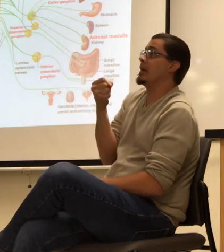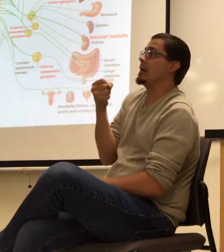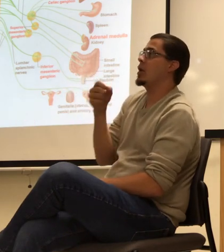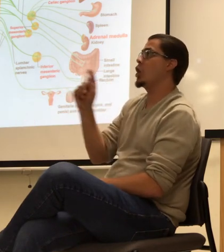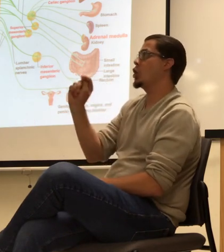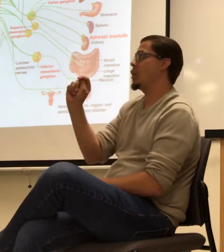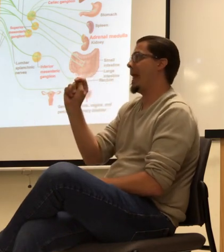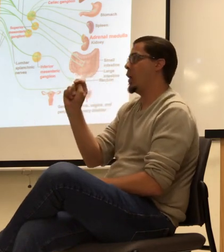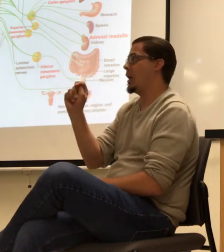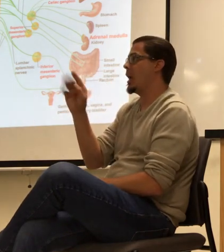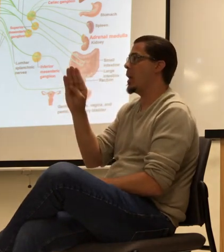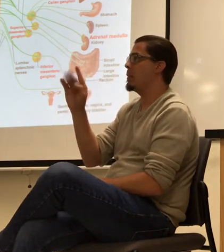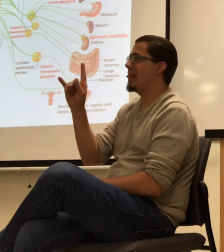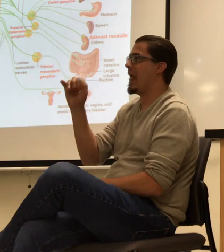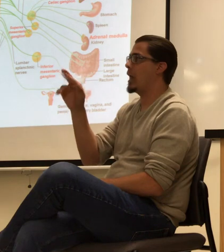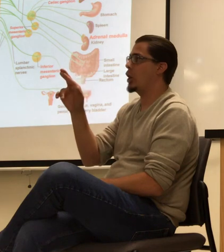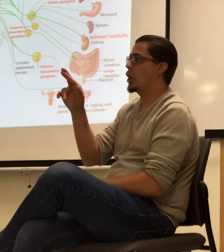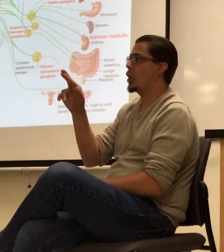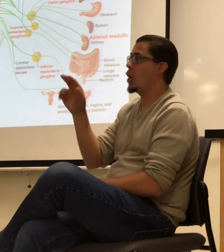Urinary bladder,